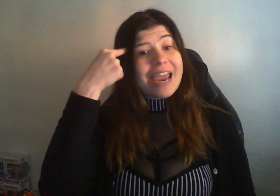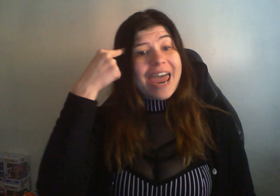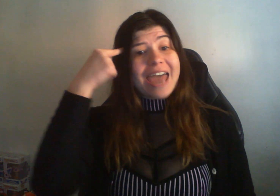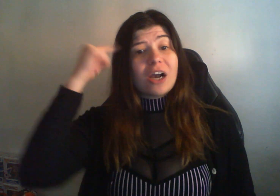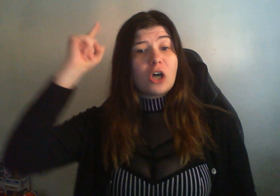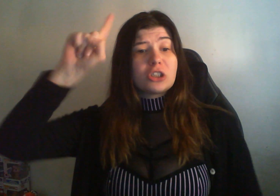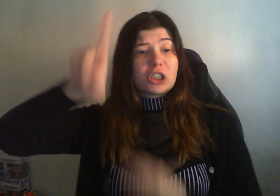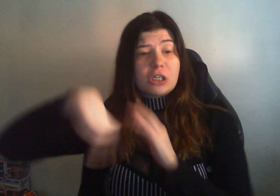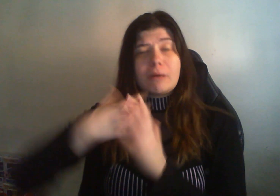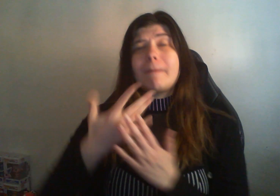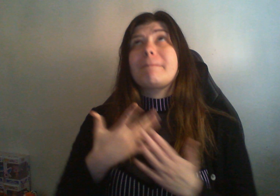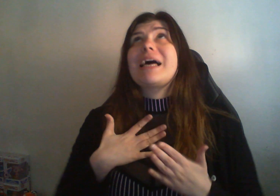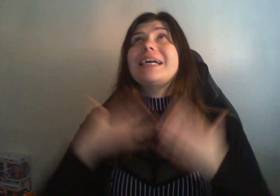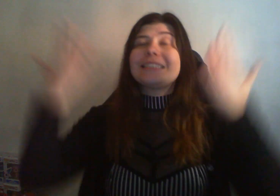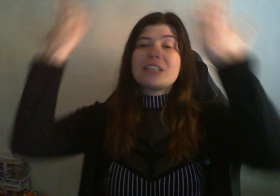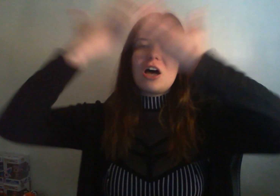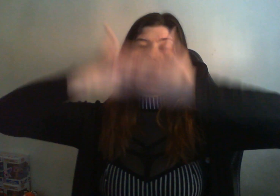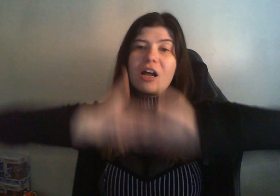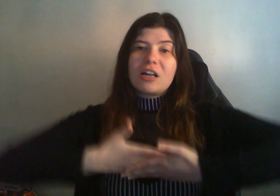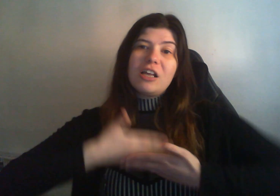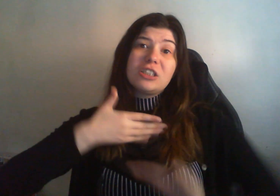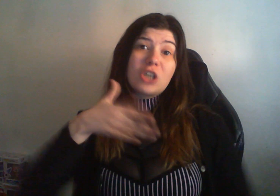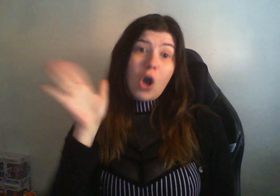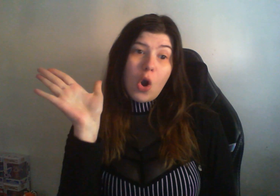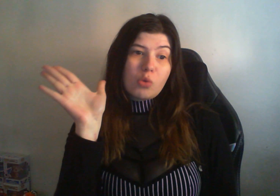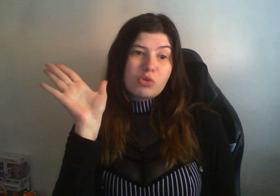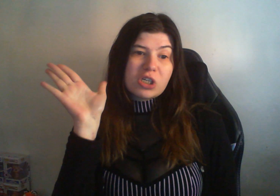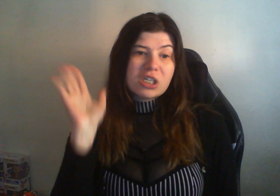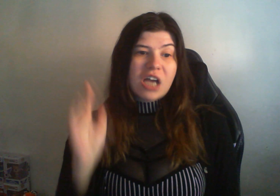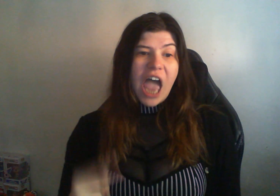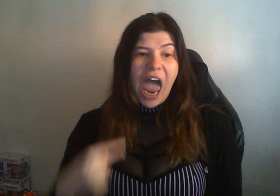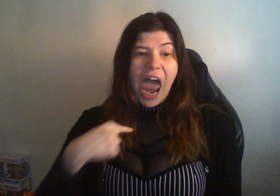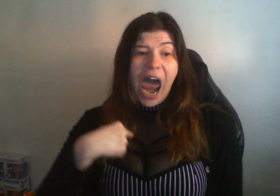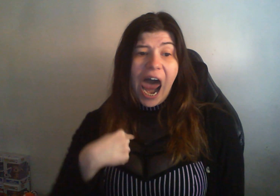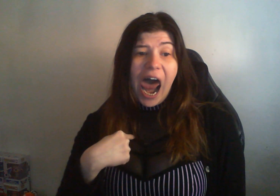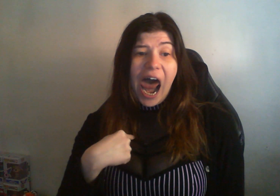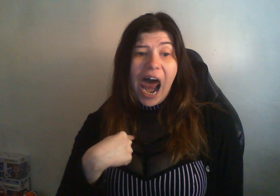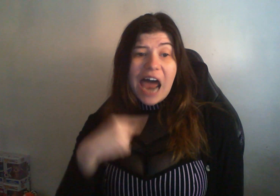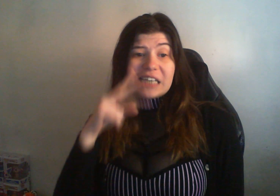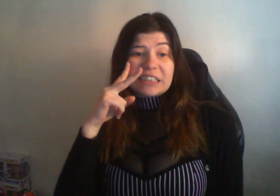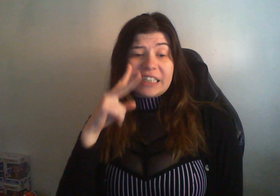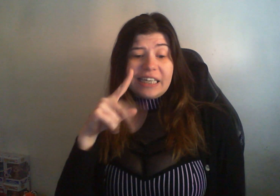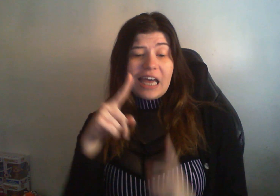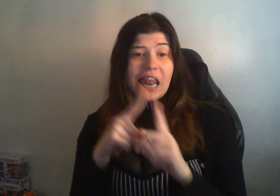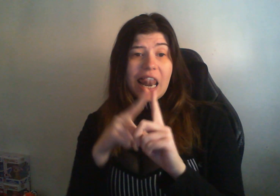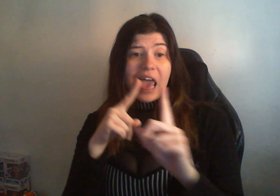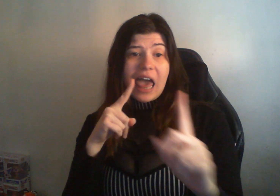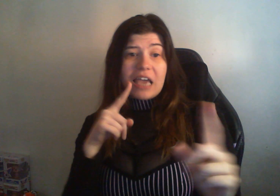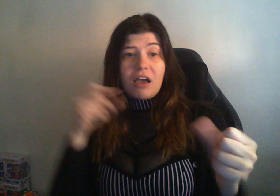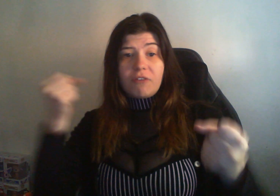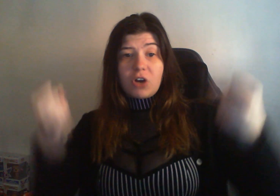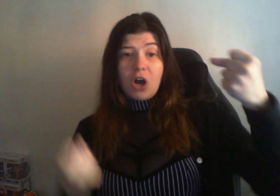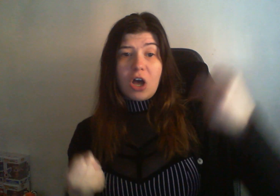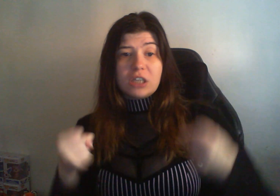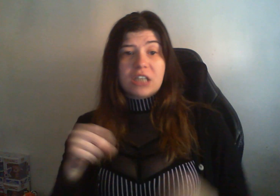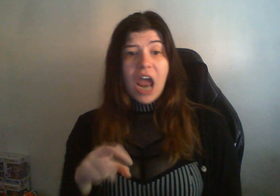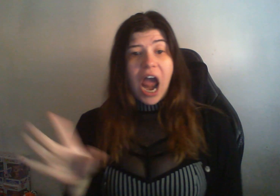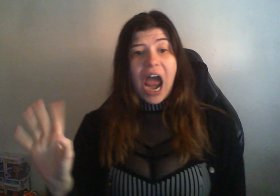head until my darkness comes. I see a line of cars, and